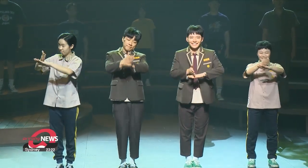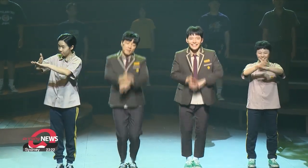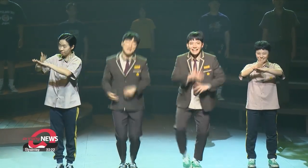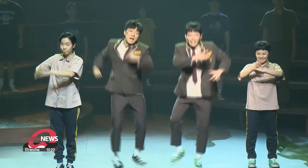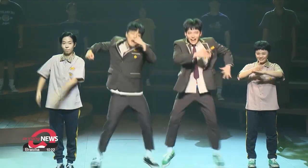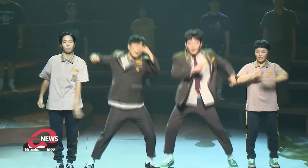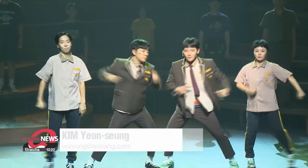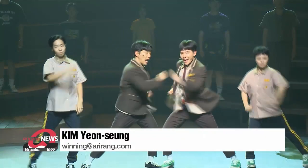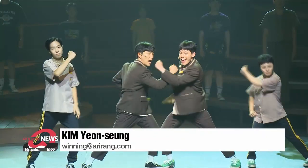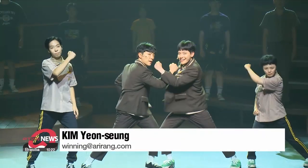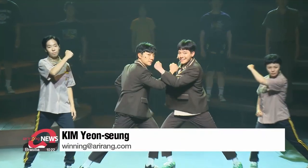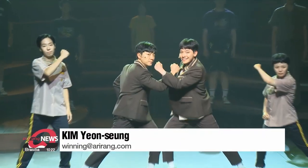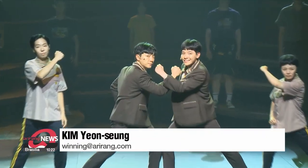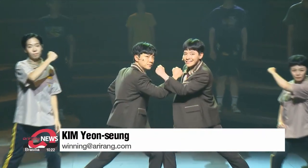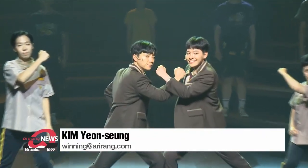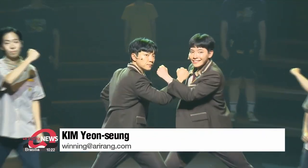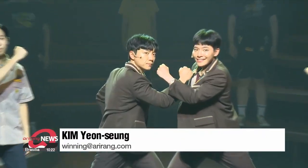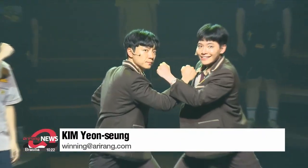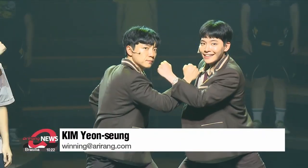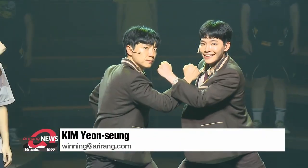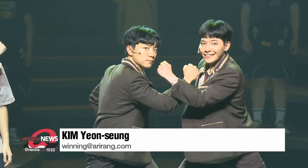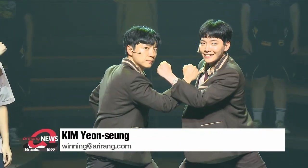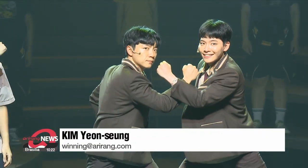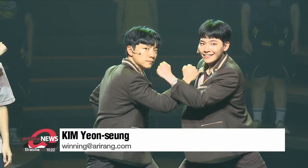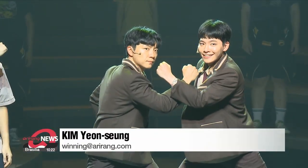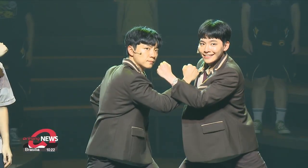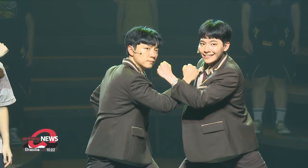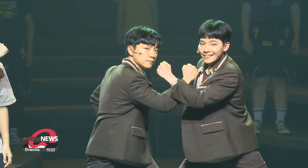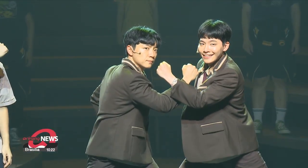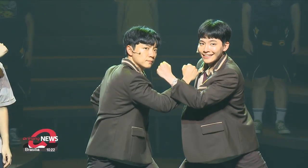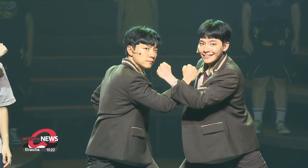error, many people are working on making the show better, bit by bit.